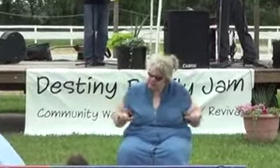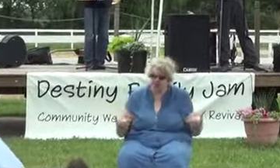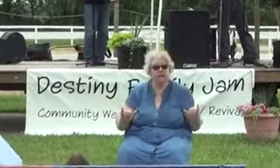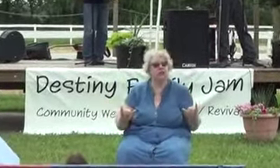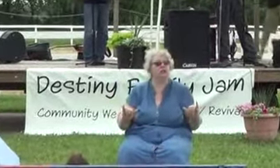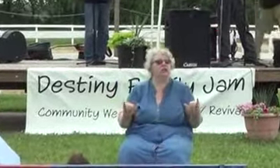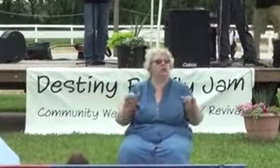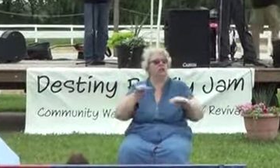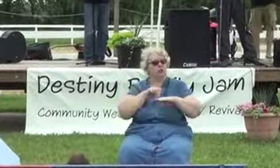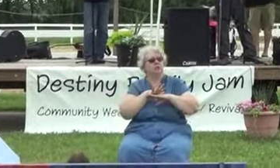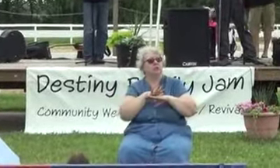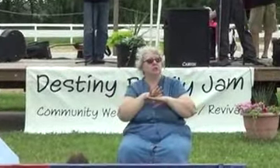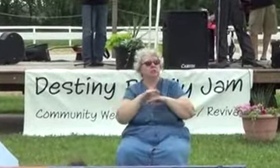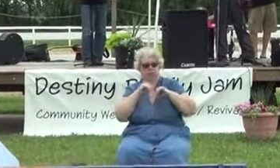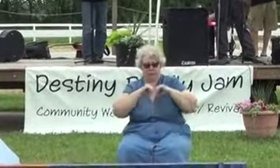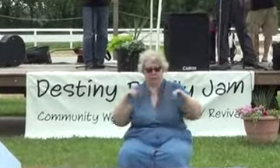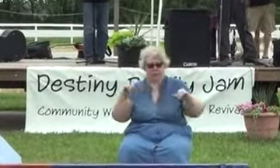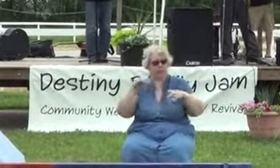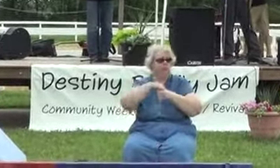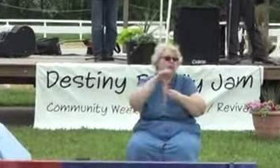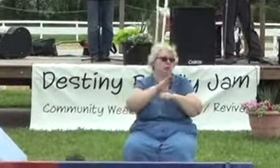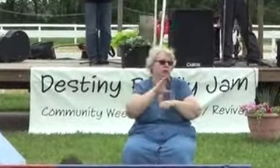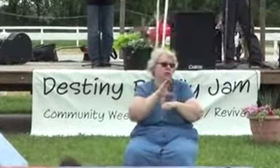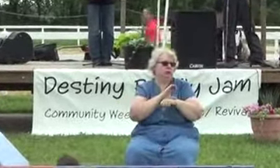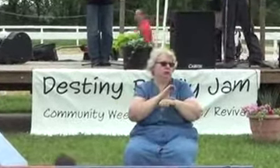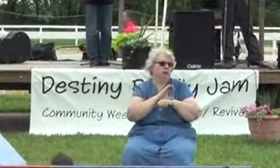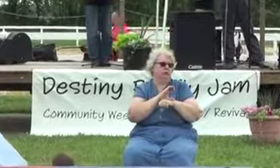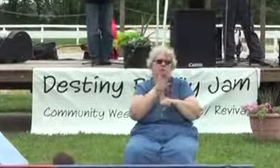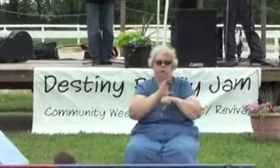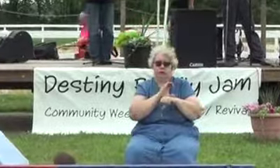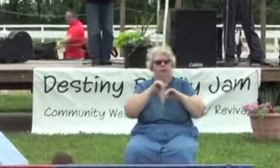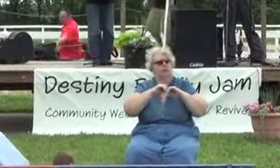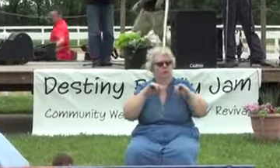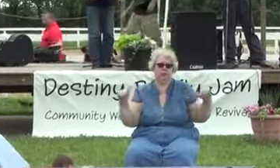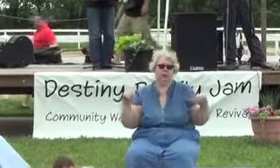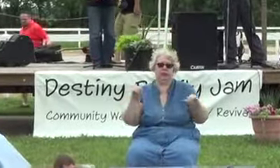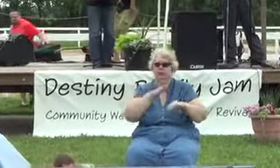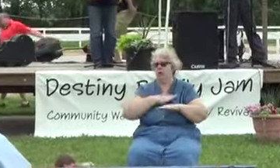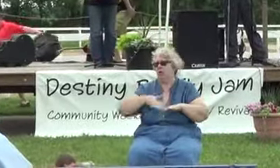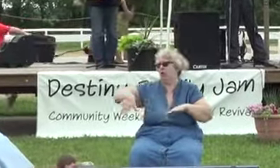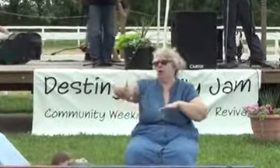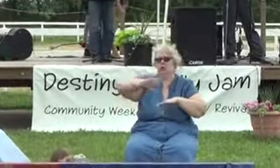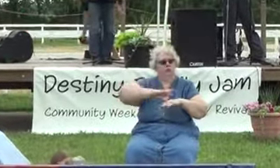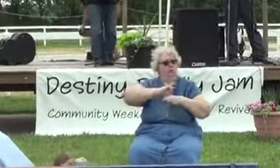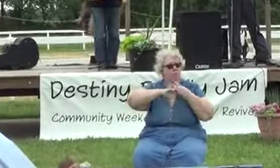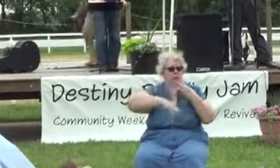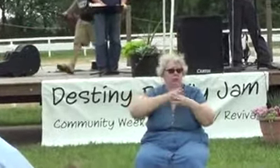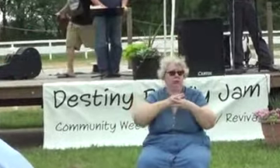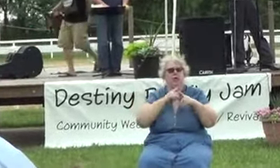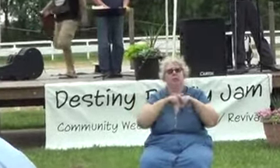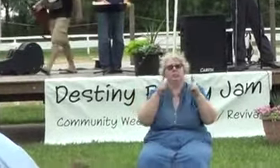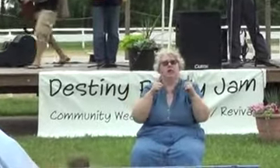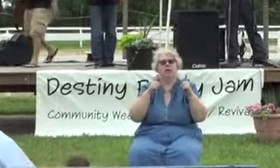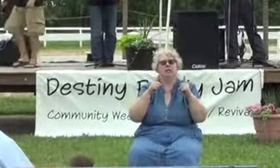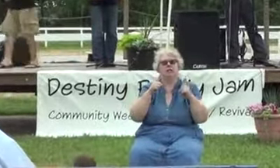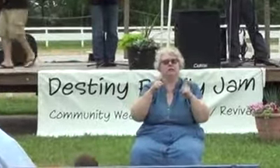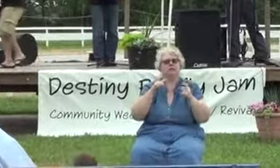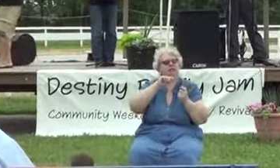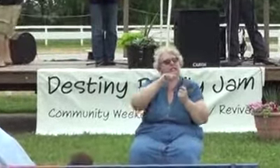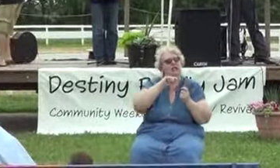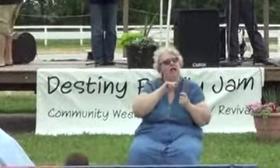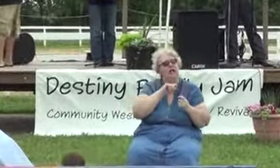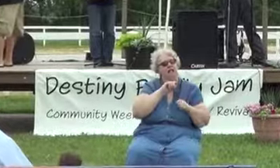of tongues, and split churches all over the world. But for this particular case, God used it to